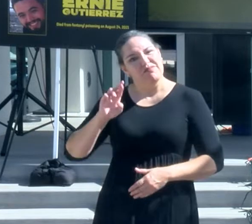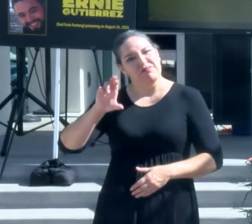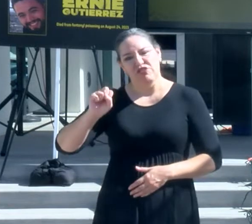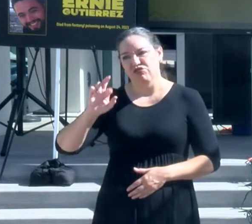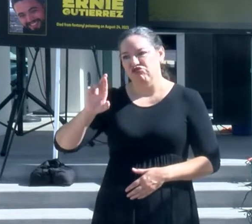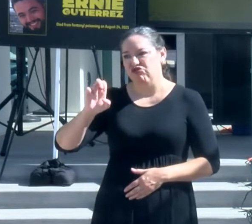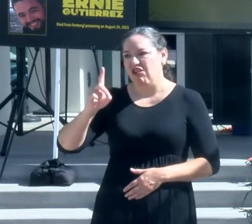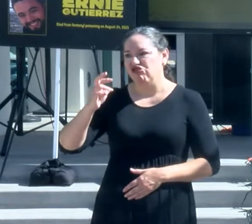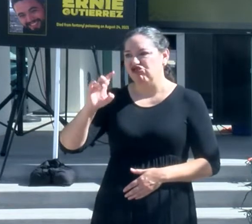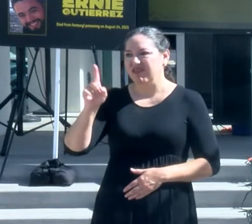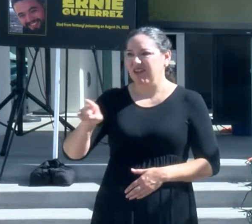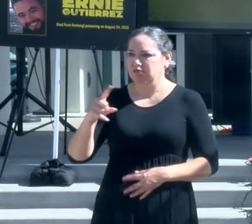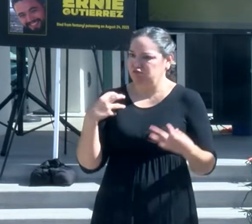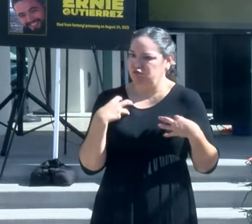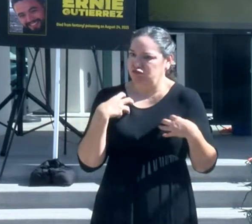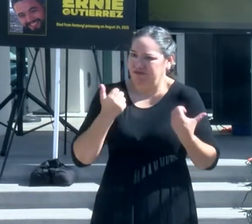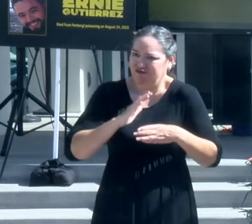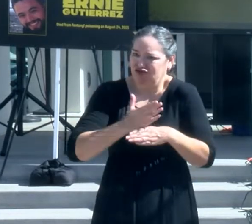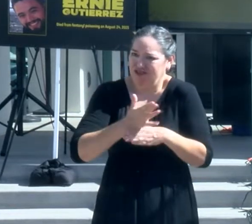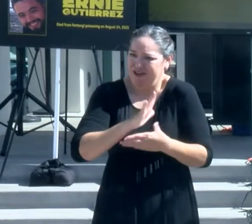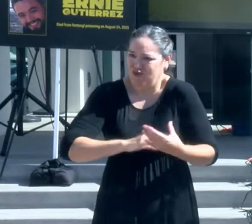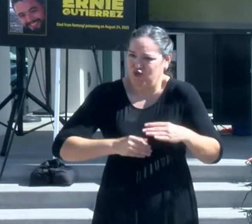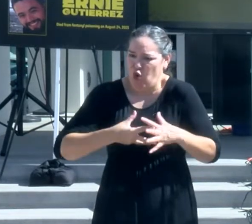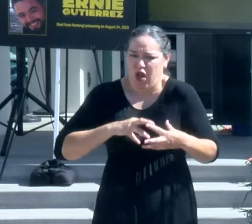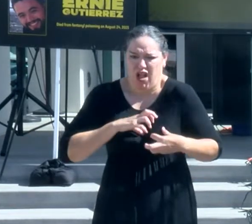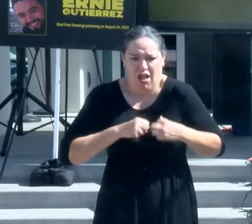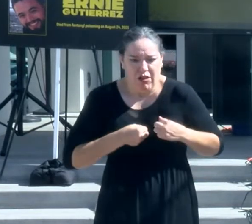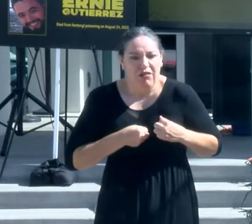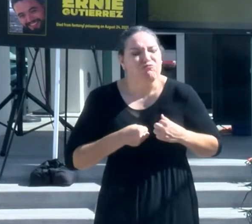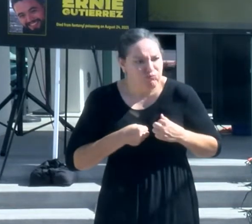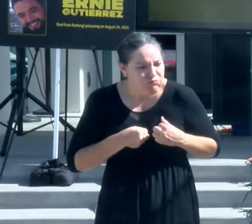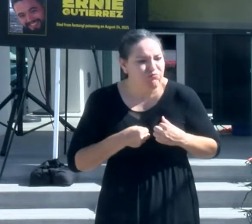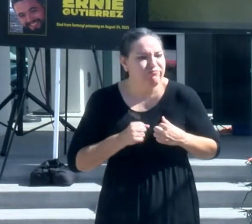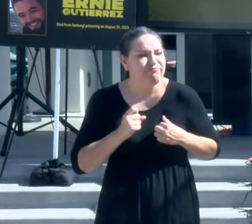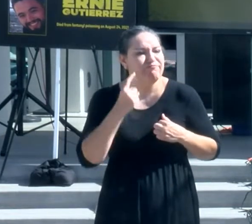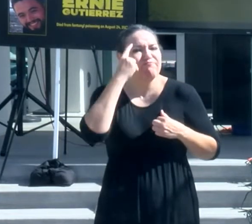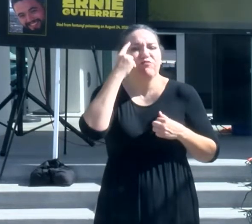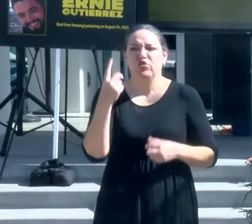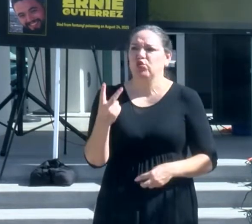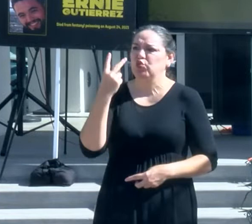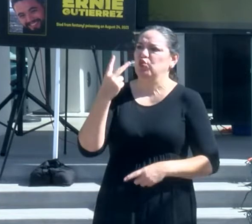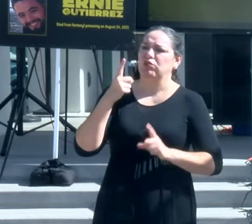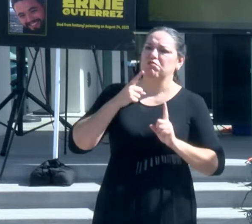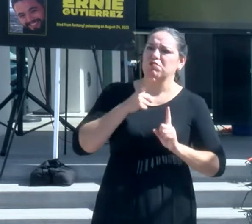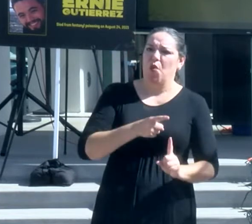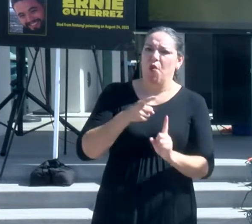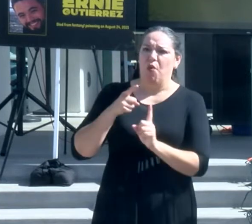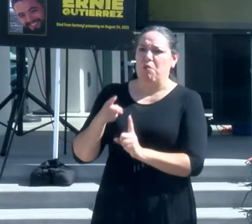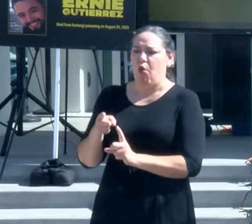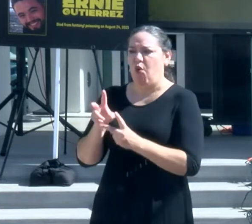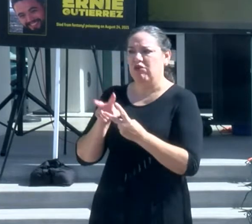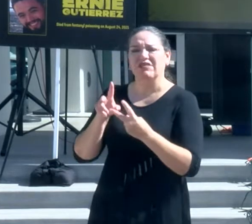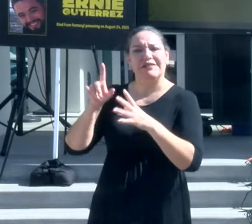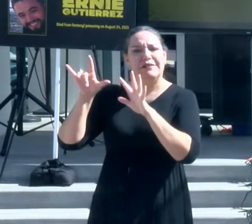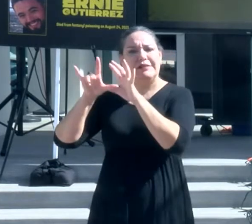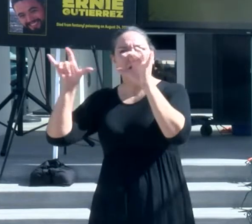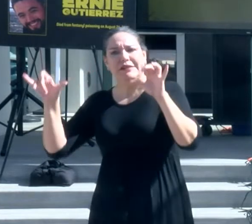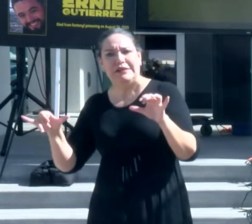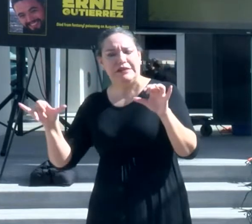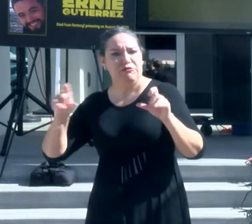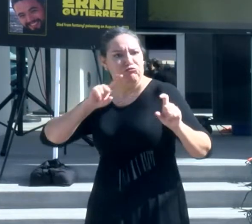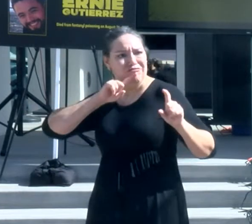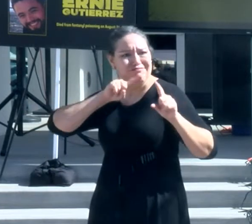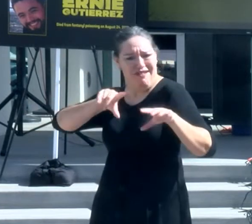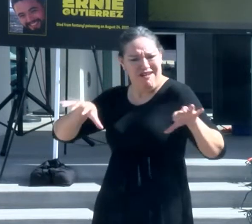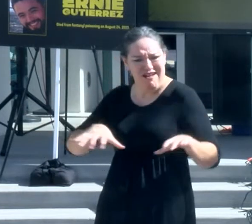her heartbreaking story with us, I'm left with 2 points from a system and response perspective that I